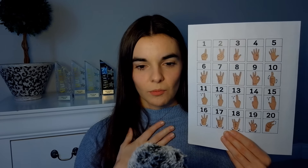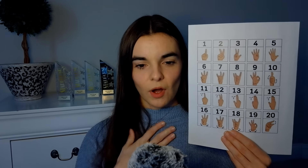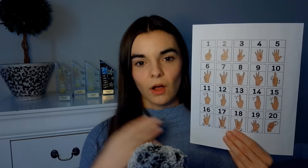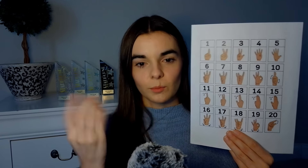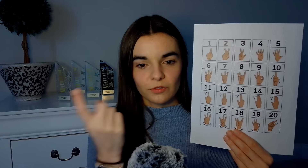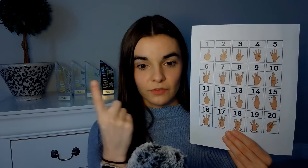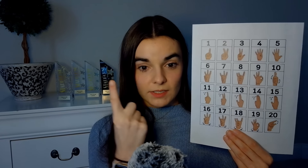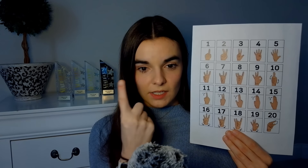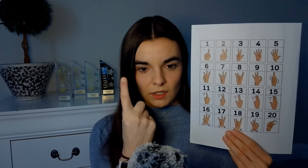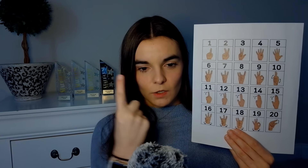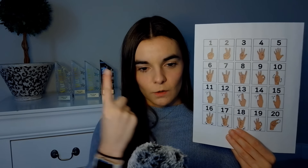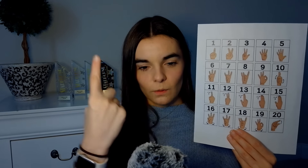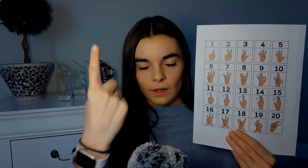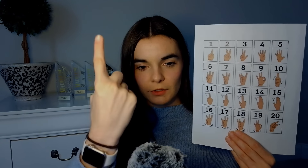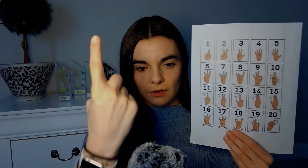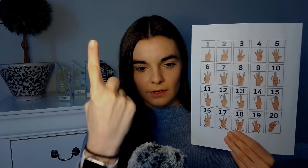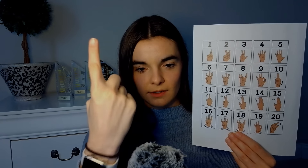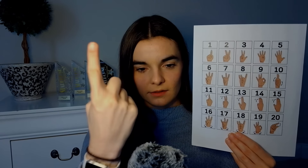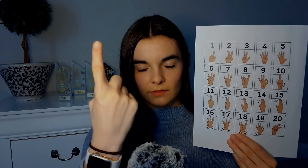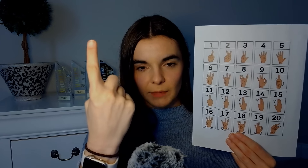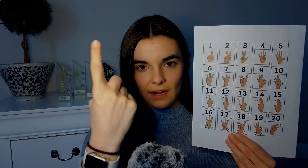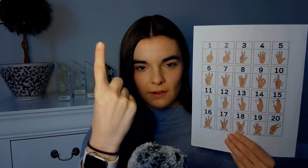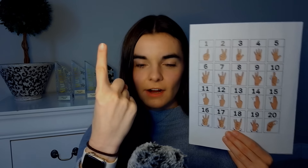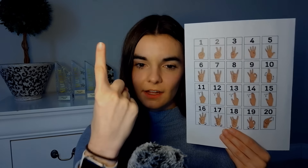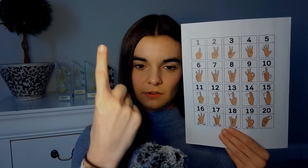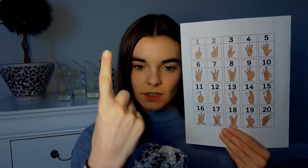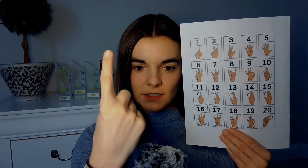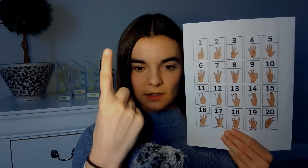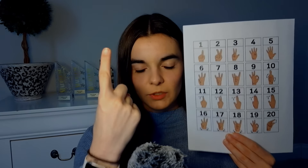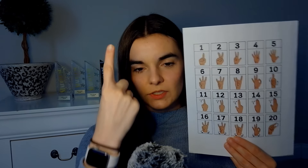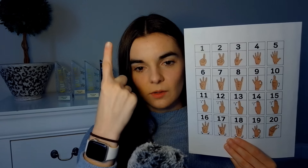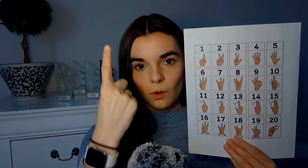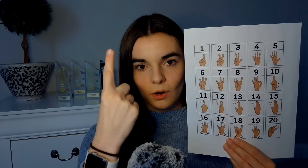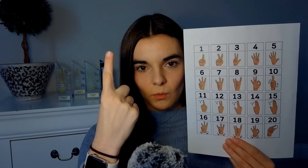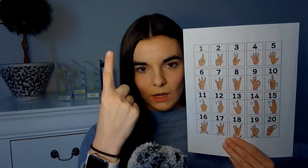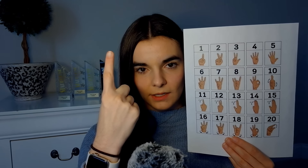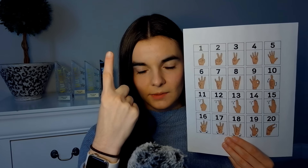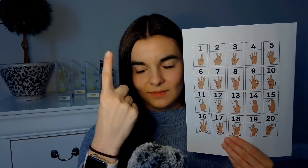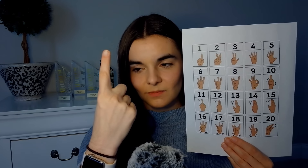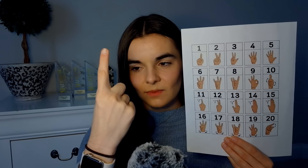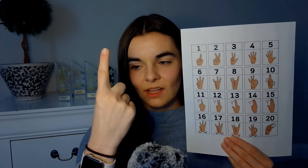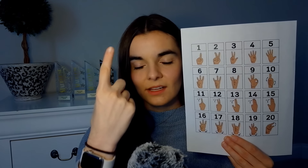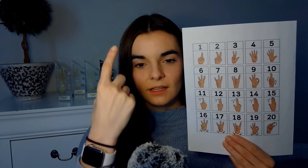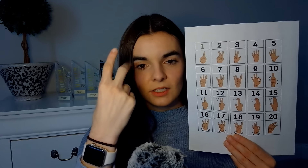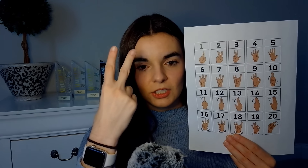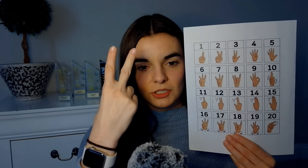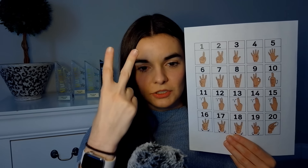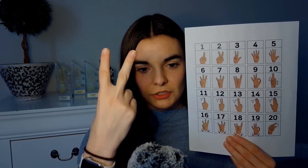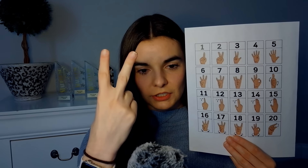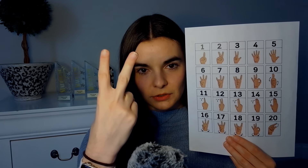palm facing you, your back of your hand facing the person. 1, 2,